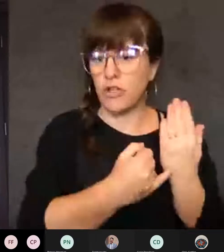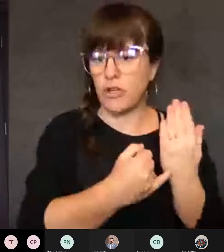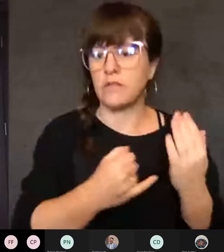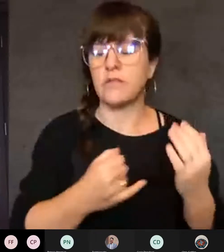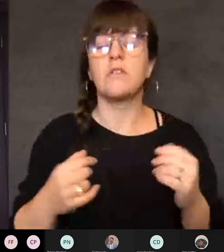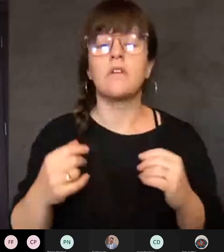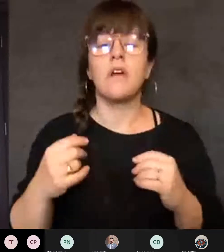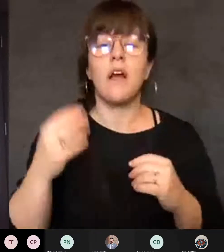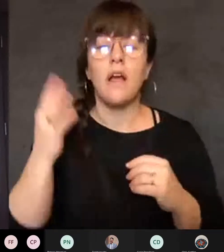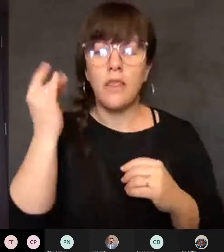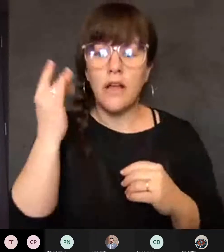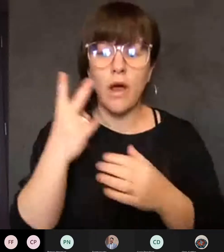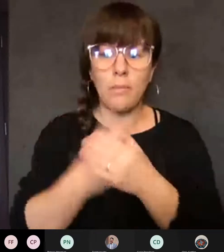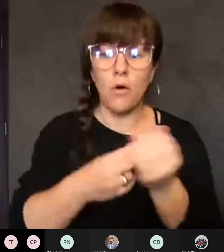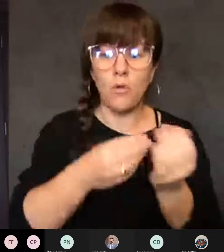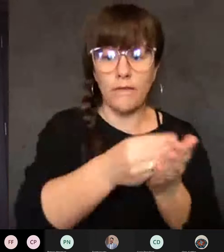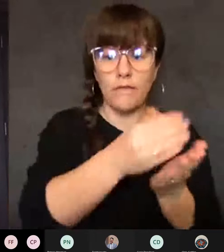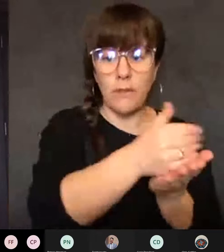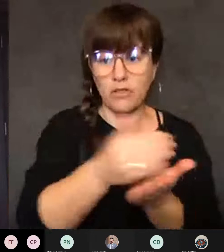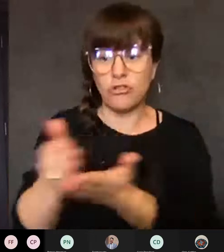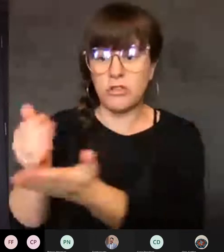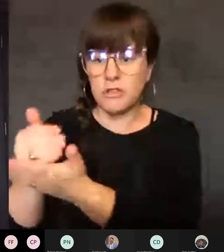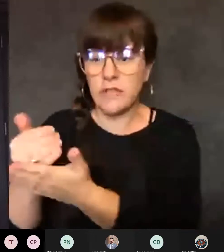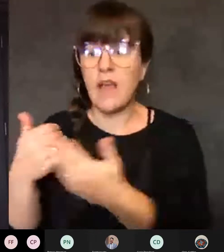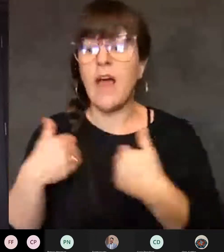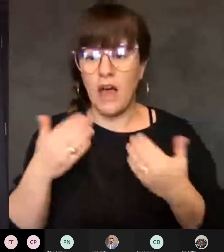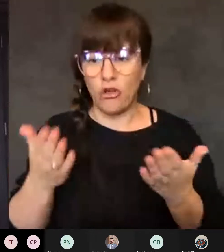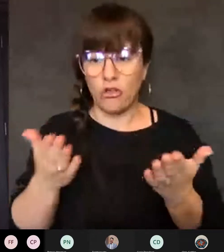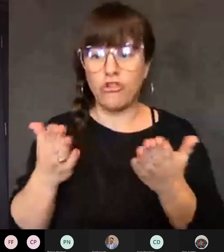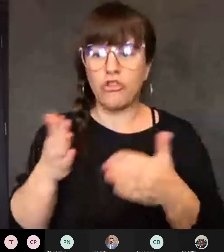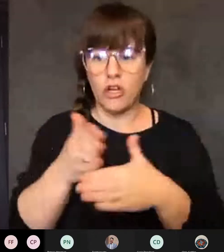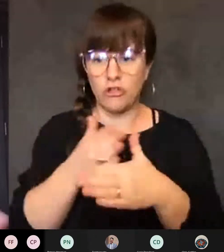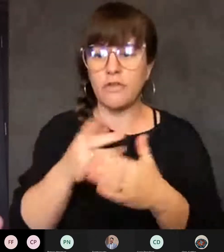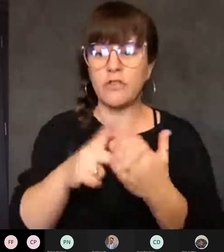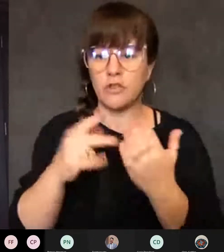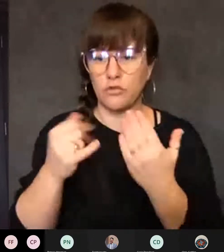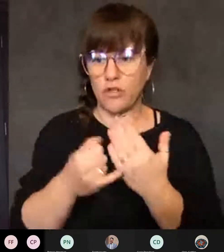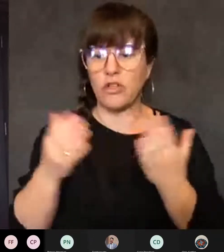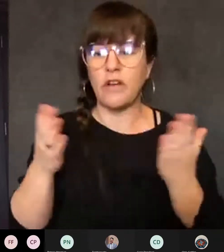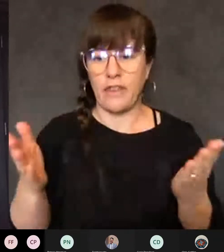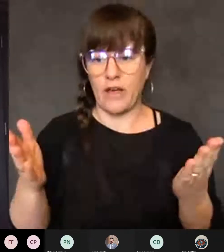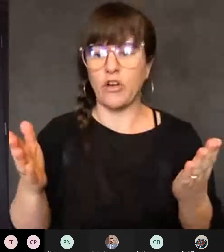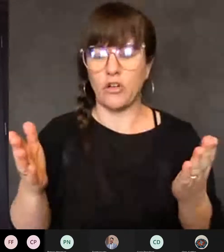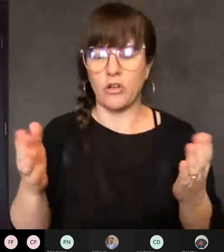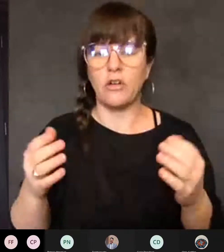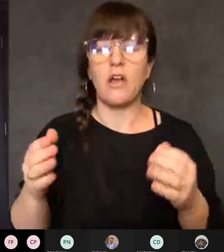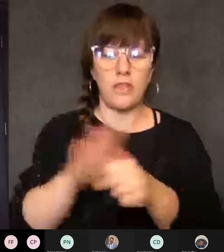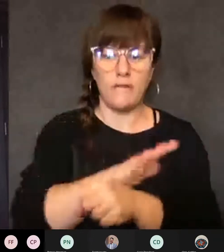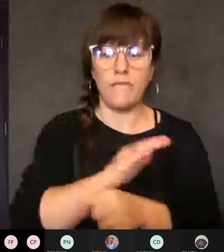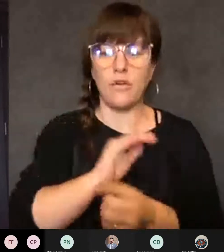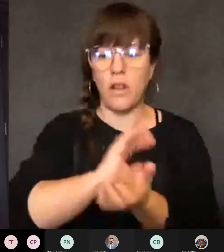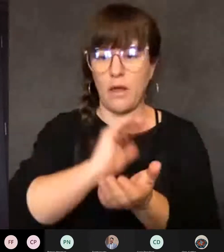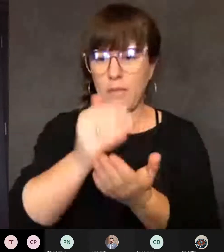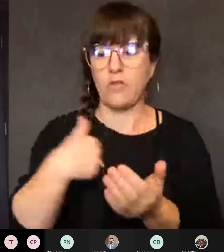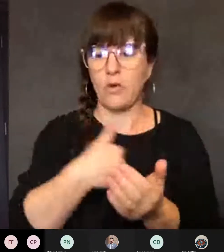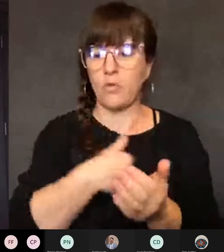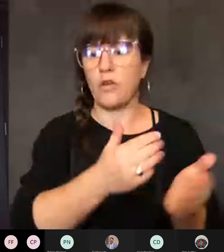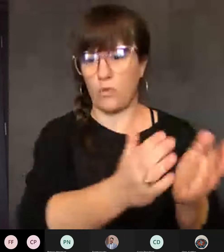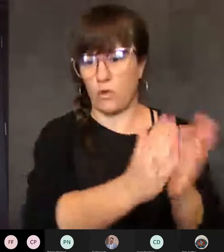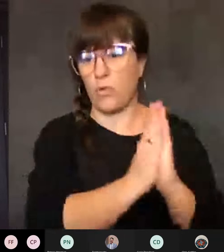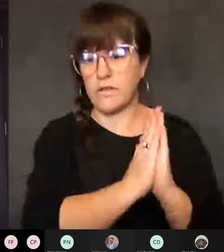budgets had our shared services project in there for our colleges at the full amount that we requested. That has not